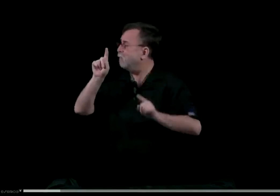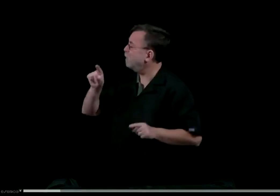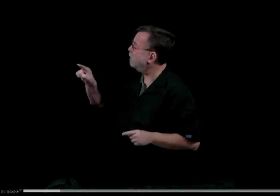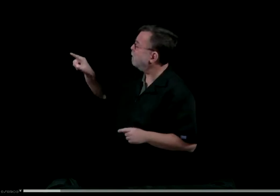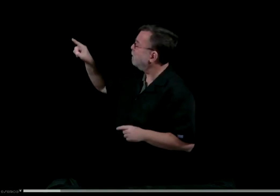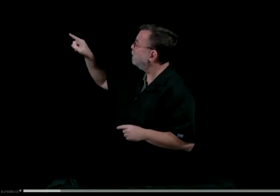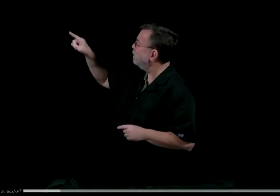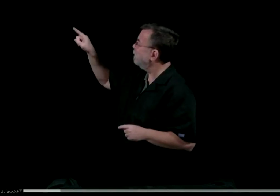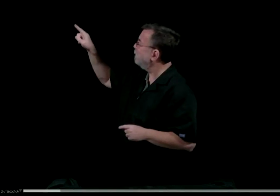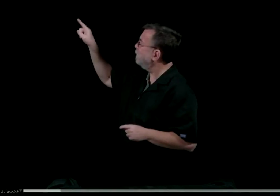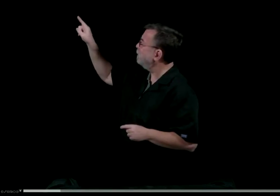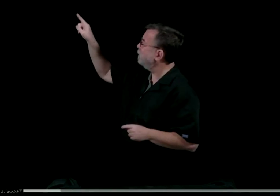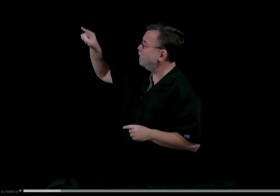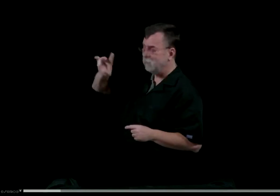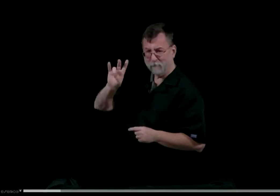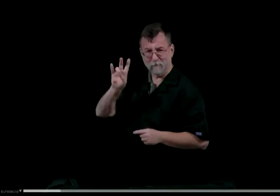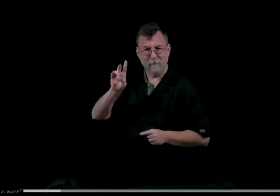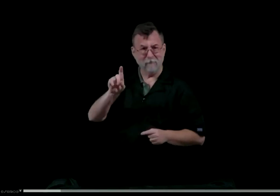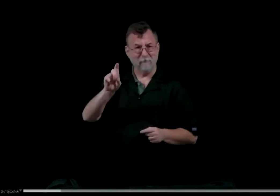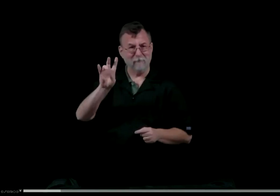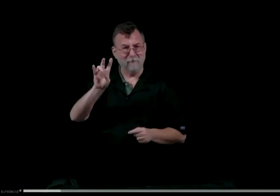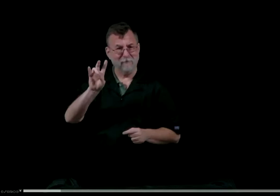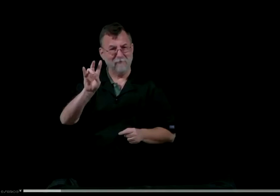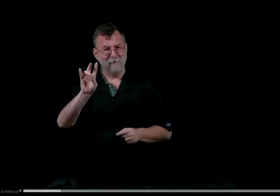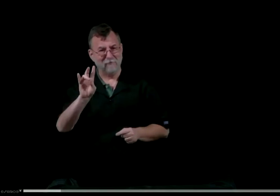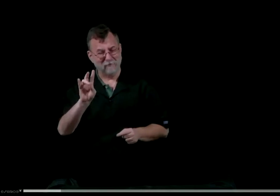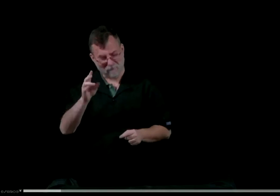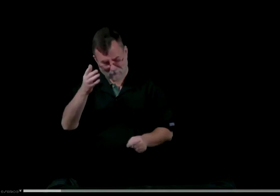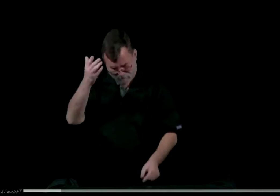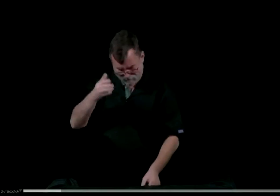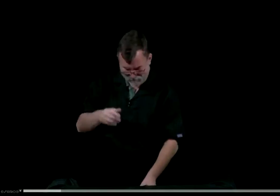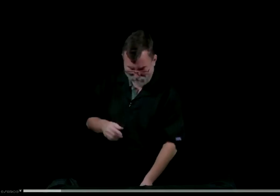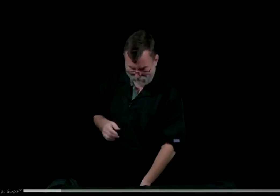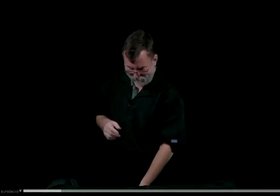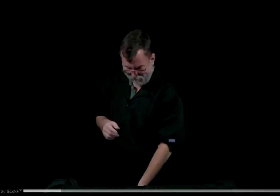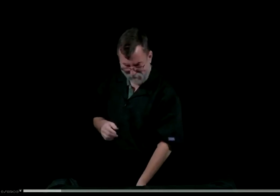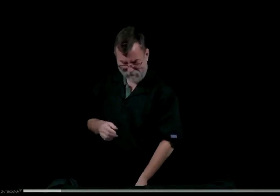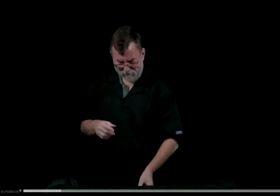I had the number of points that were on the crown. Well, there were seven there, okay.